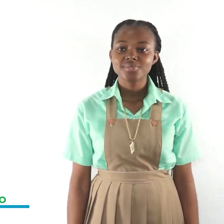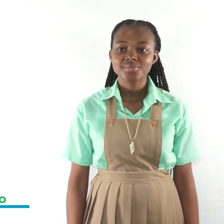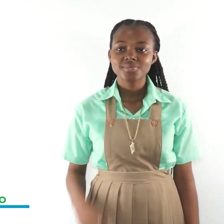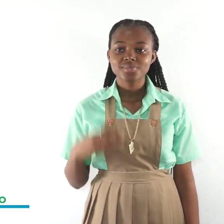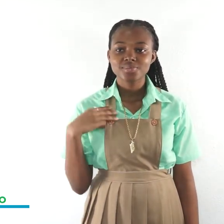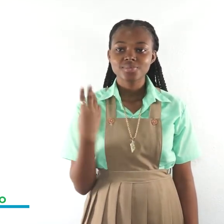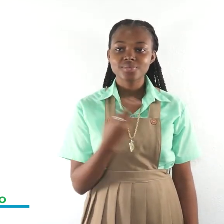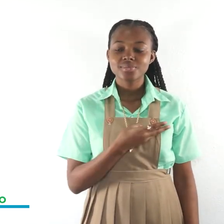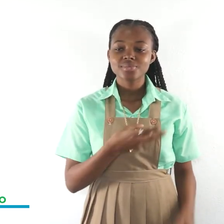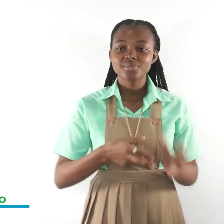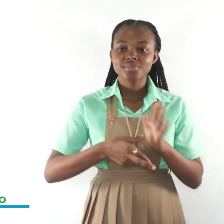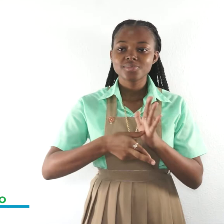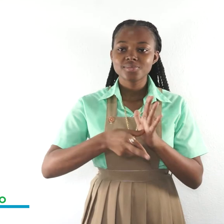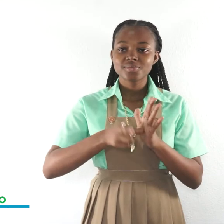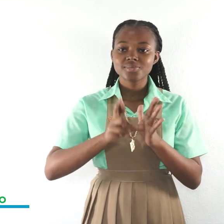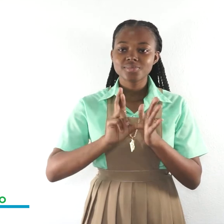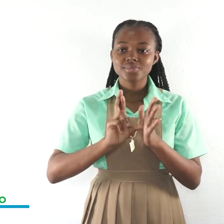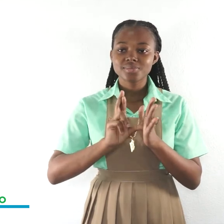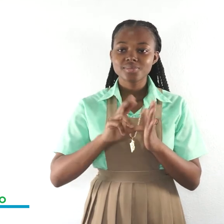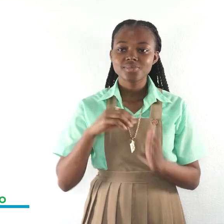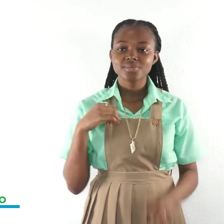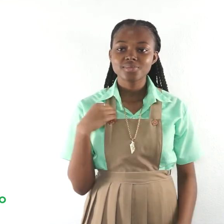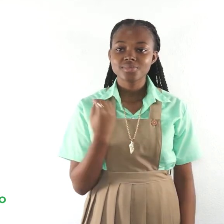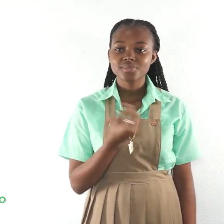our ABC.